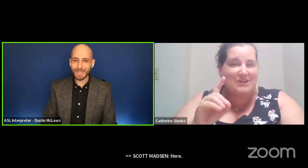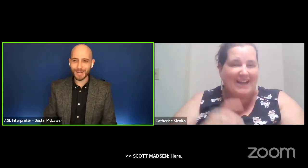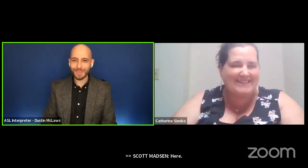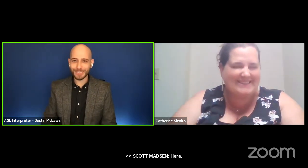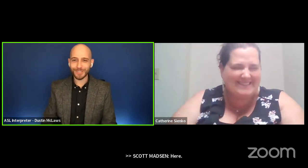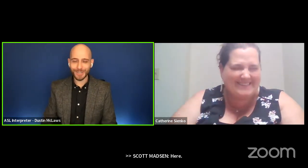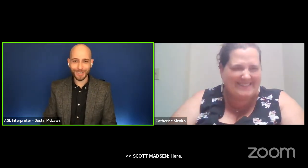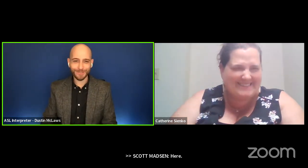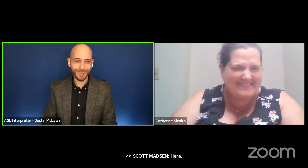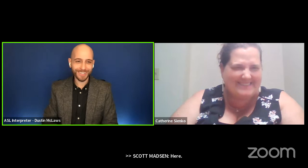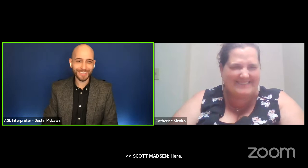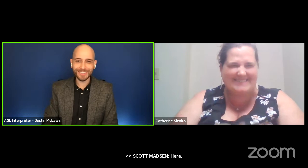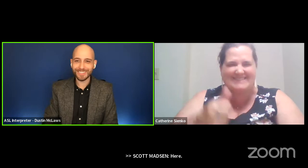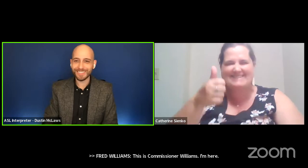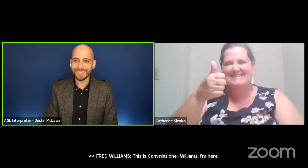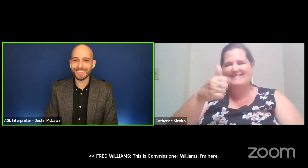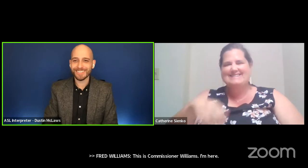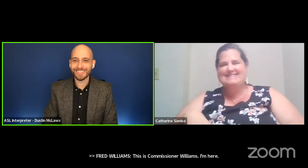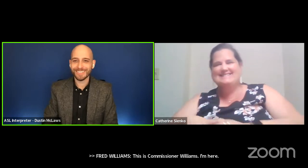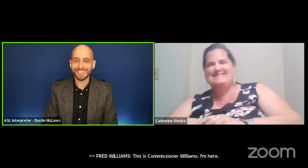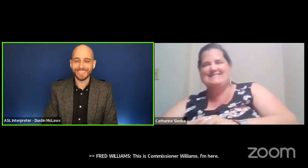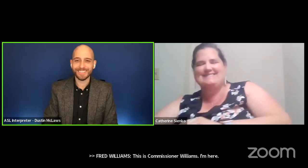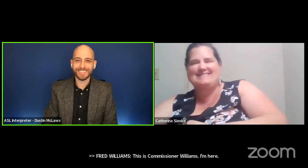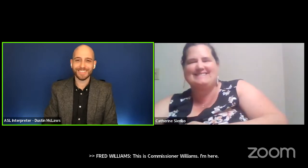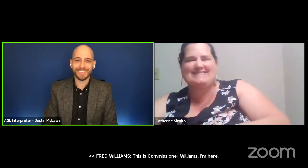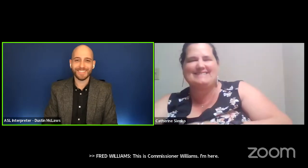I'm happy to hear that you're here, Fred.